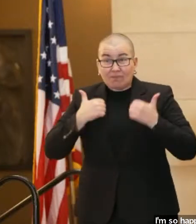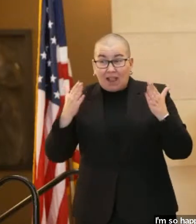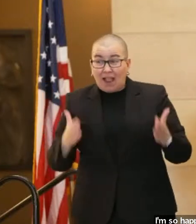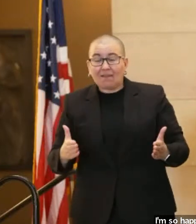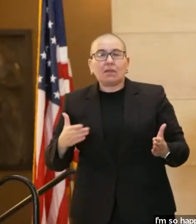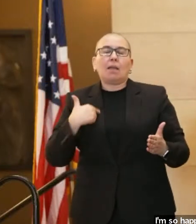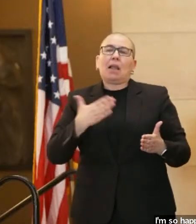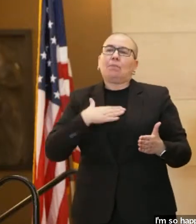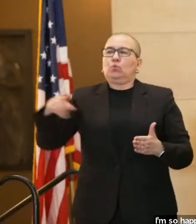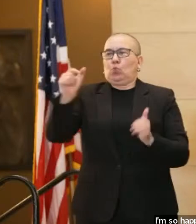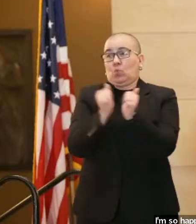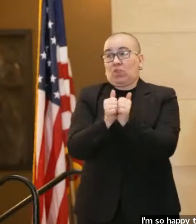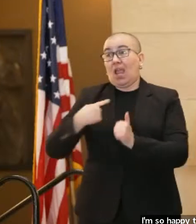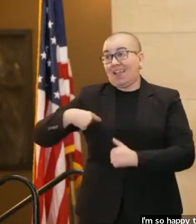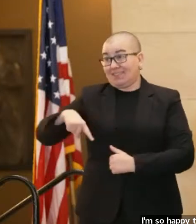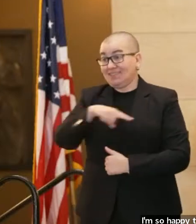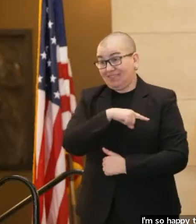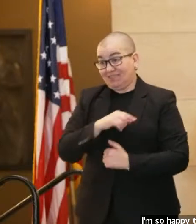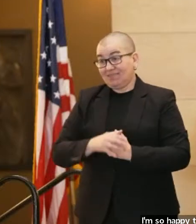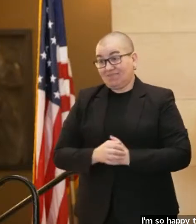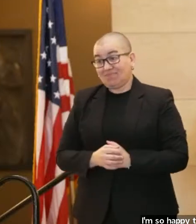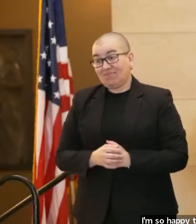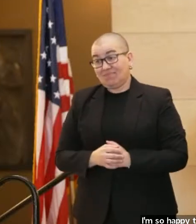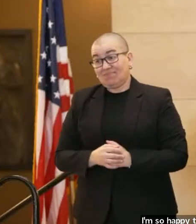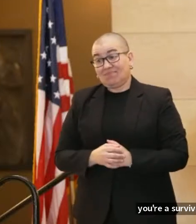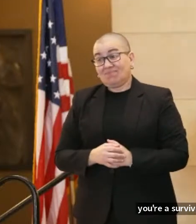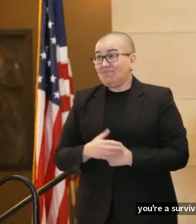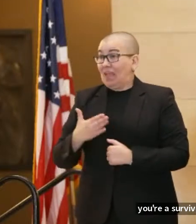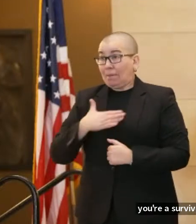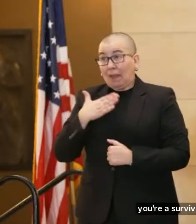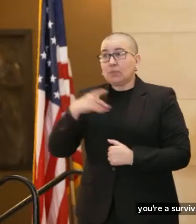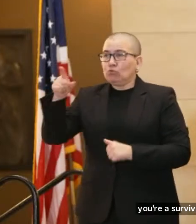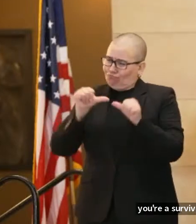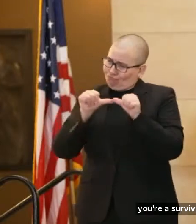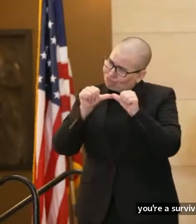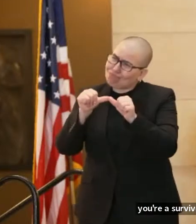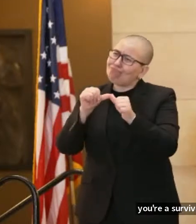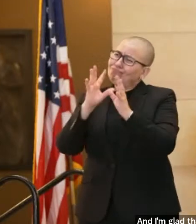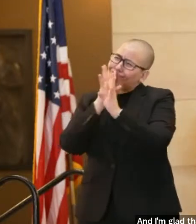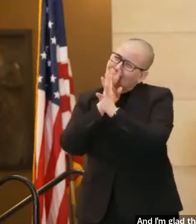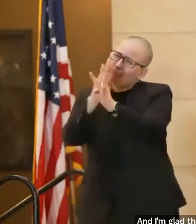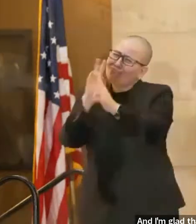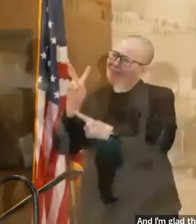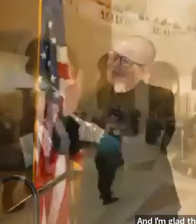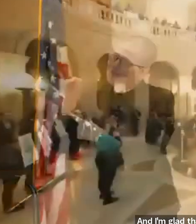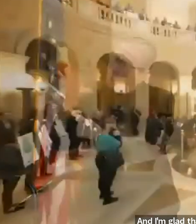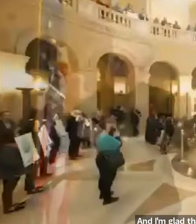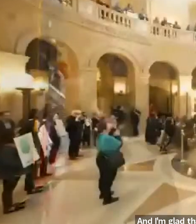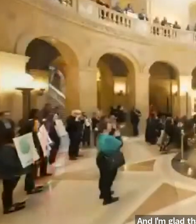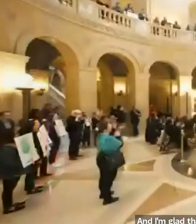today. And I'm glad that you're using your voice to stand up for those who need it.